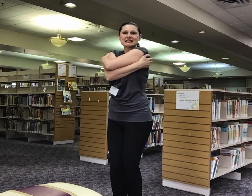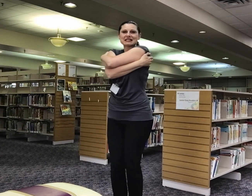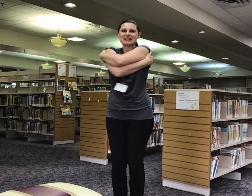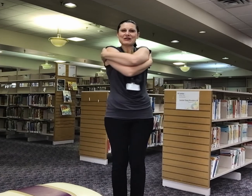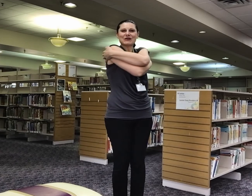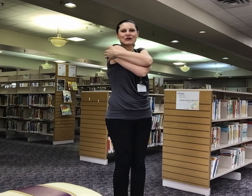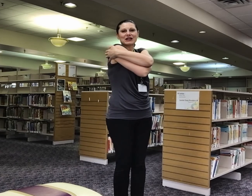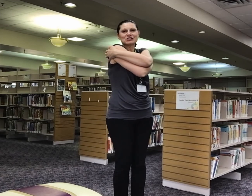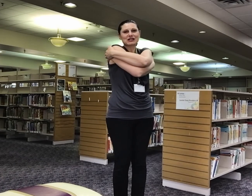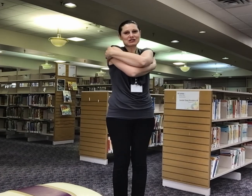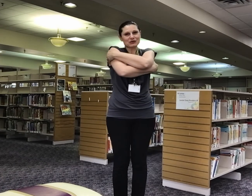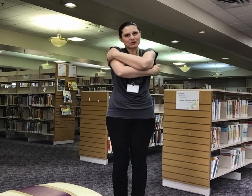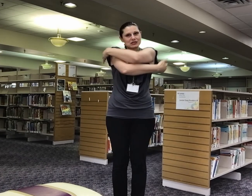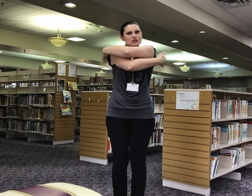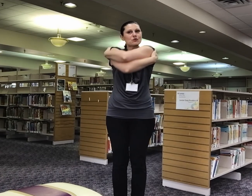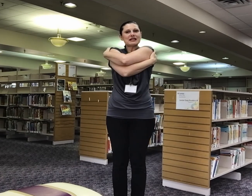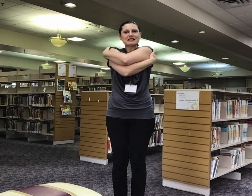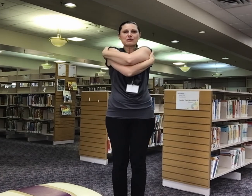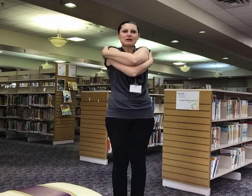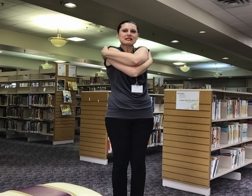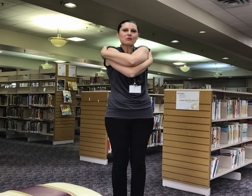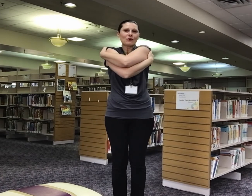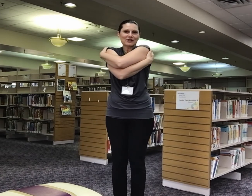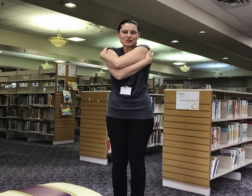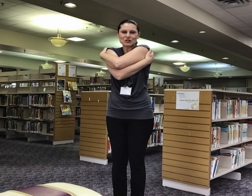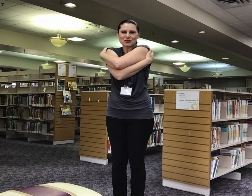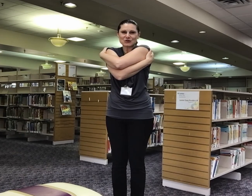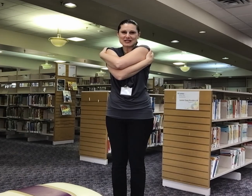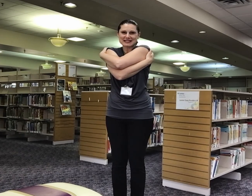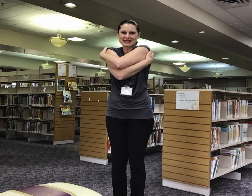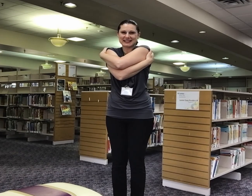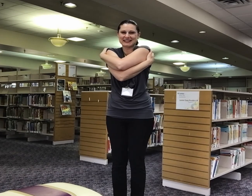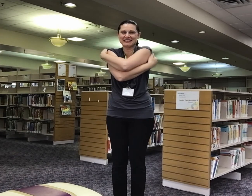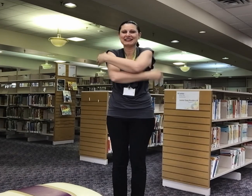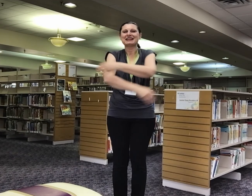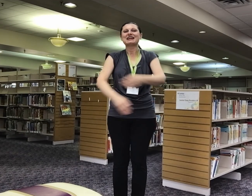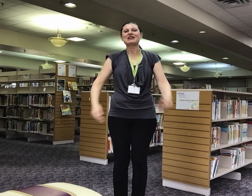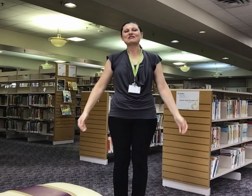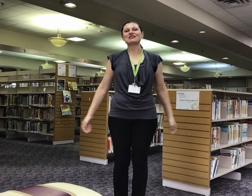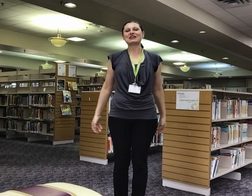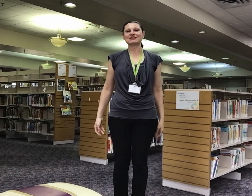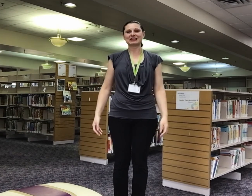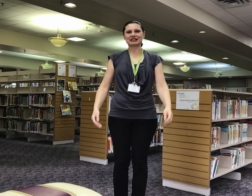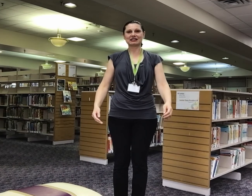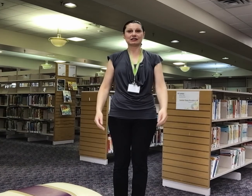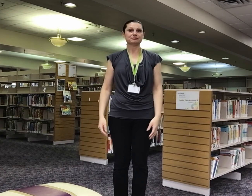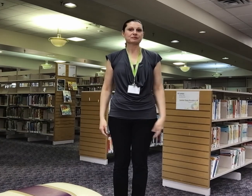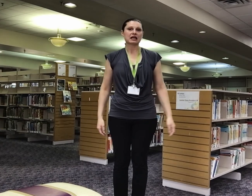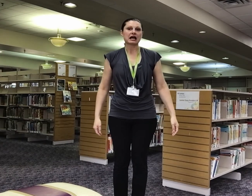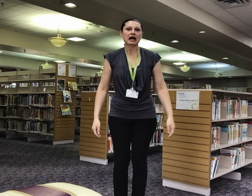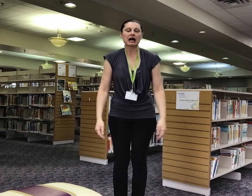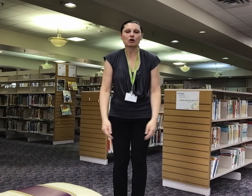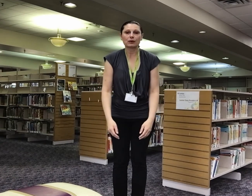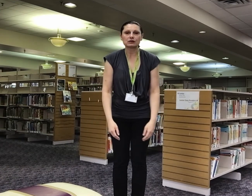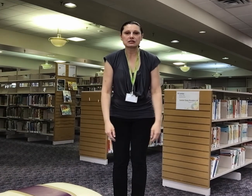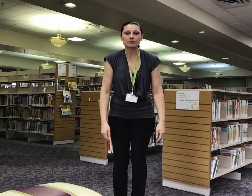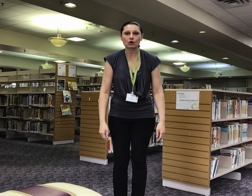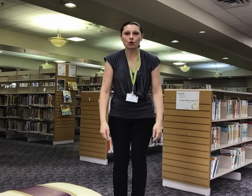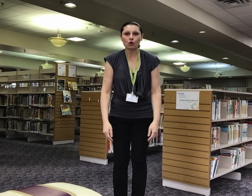the orange. That's right, we squeeze, we need some orange juice. Very good. How about some